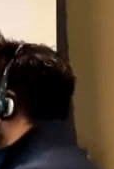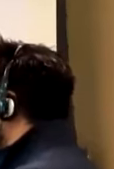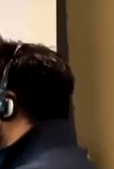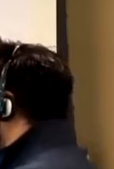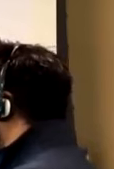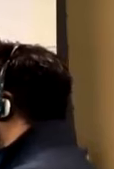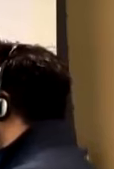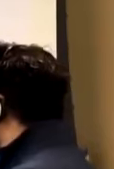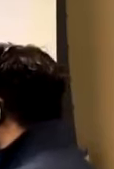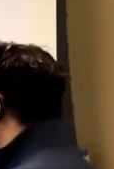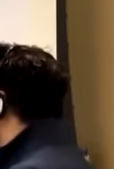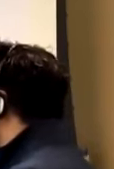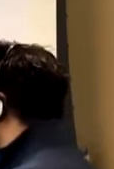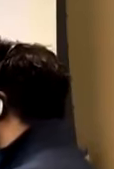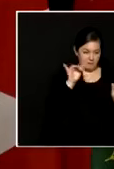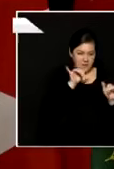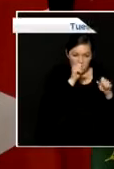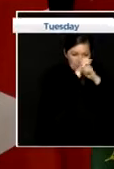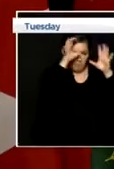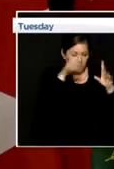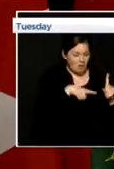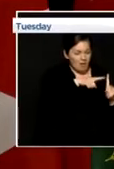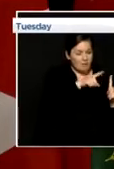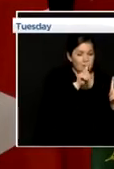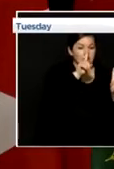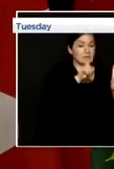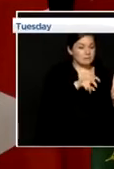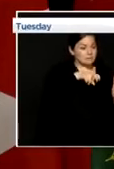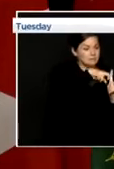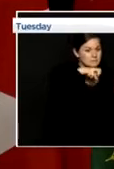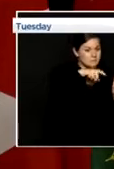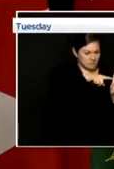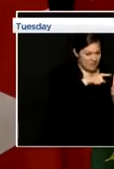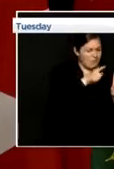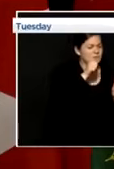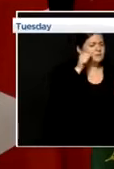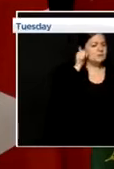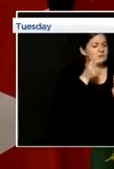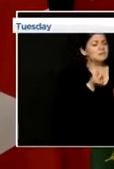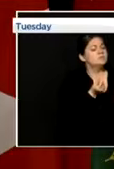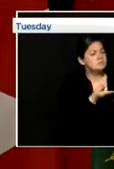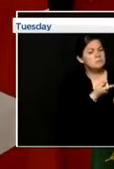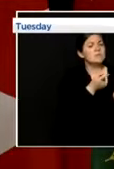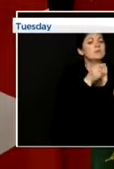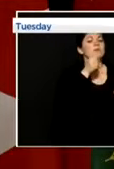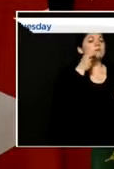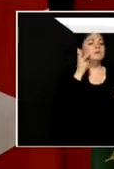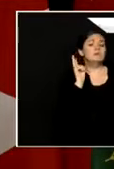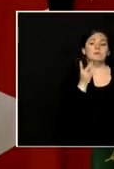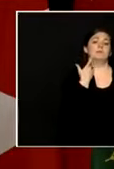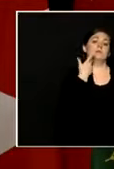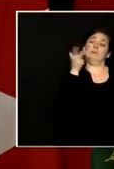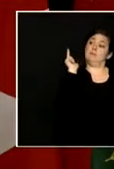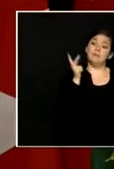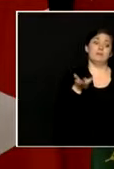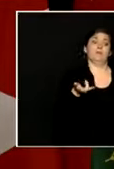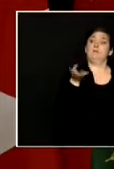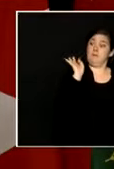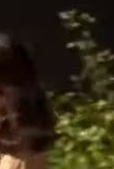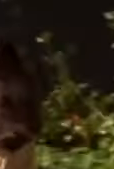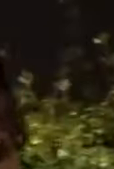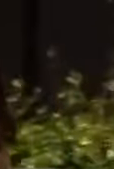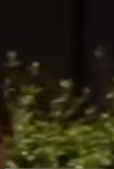saw, going back 2 weeks or more. If you ask them what they did one day ago, 4 days ago, 5 days ago, it takes